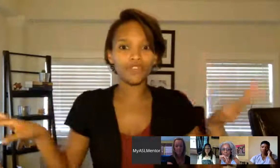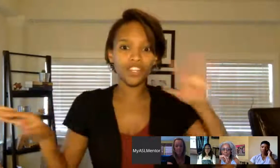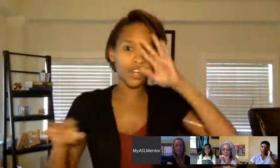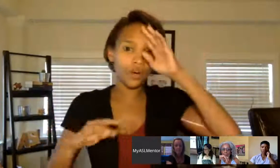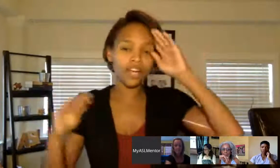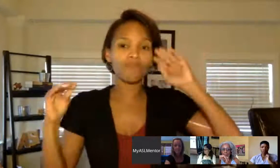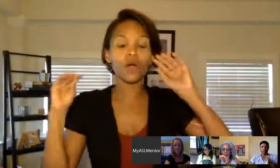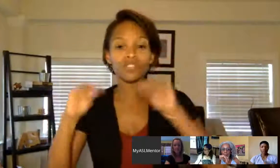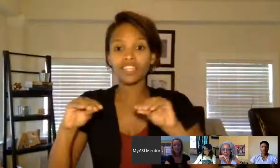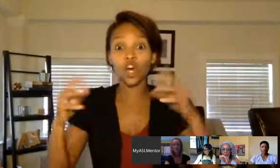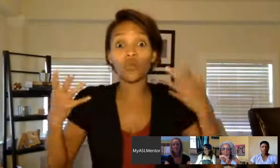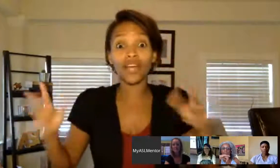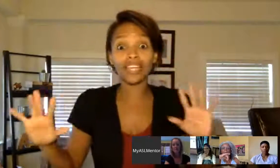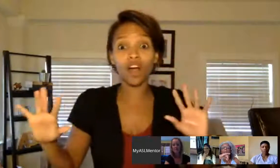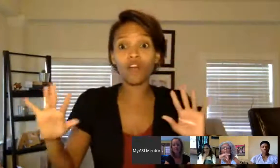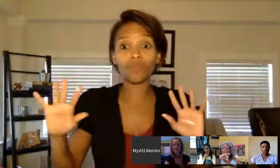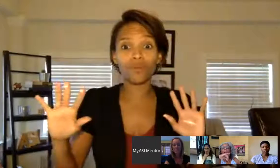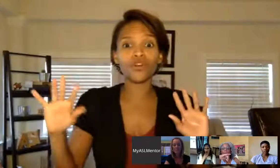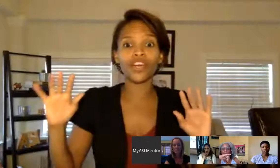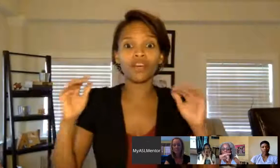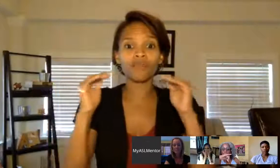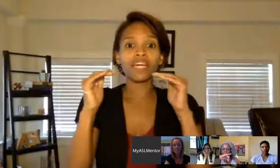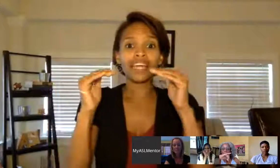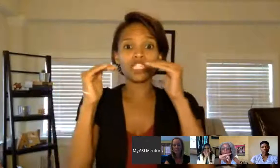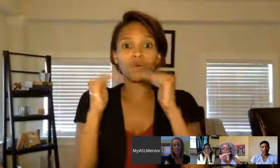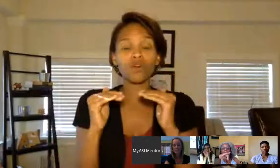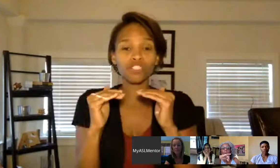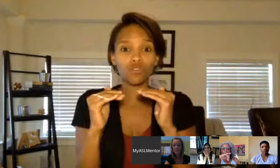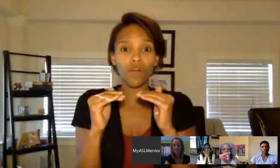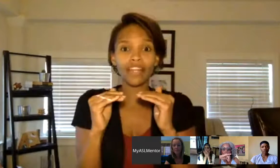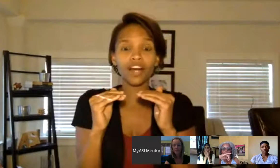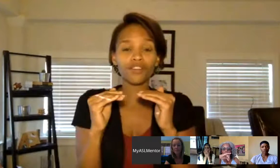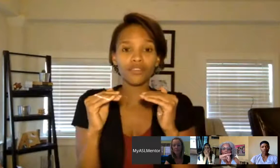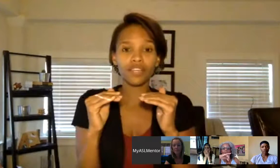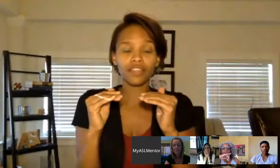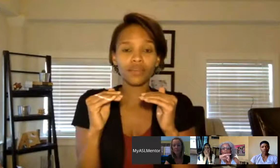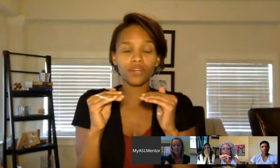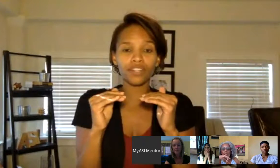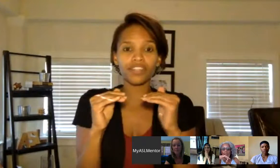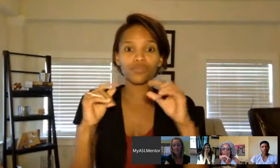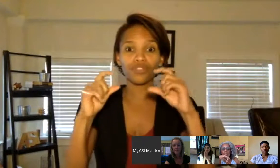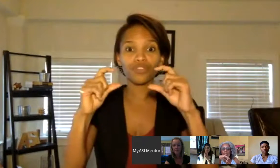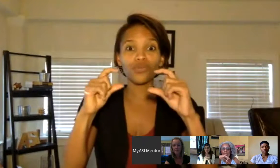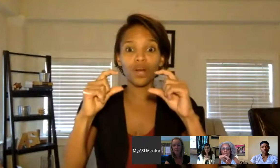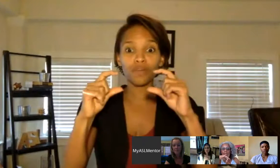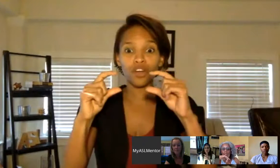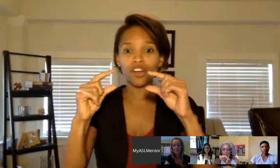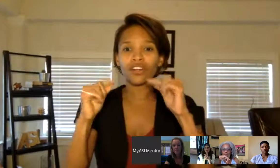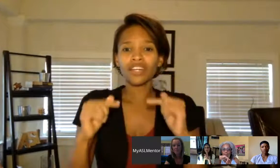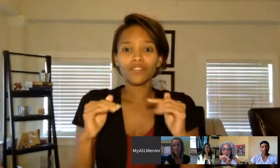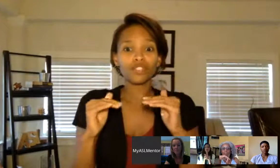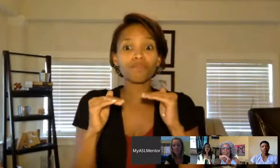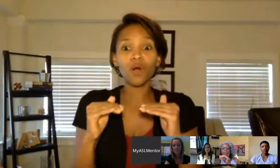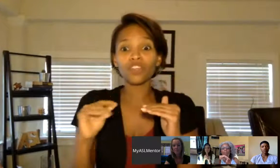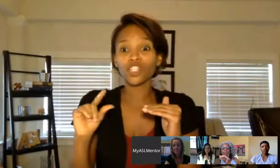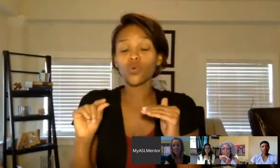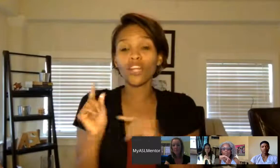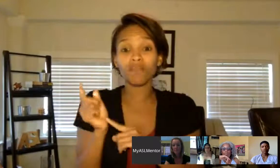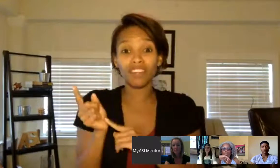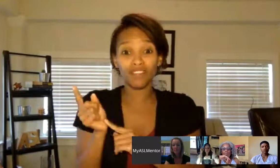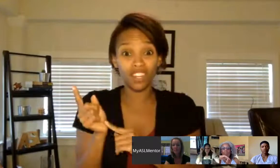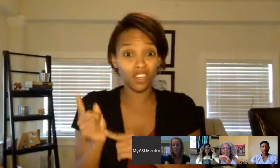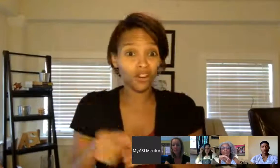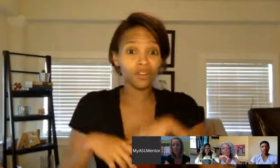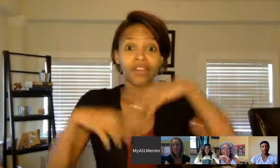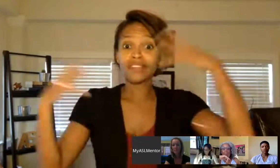separate video, and I posted it already on the program. It's posted right underneath where it says Review Webinar. There's a bonus